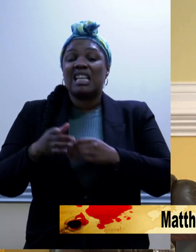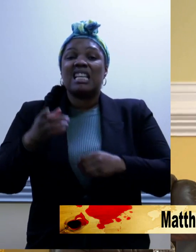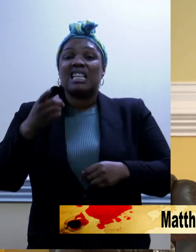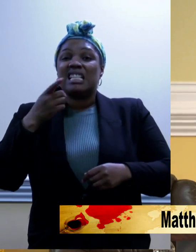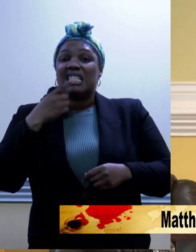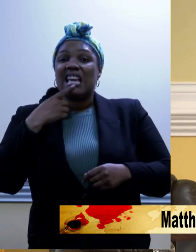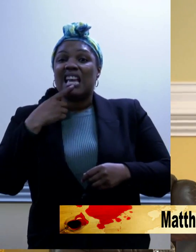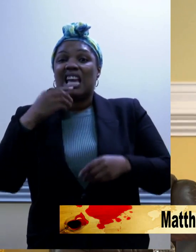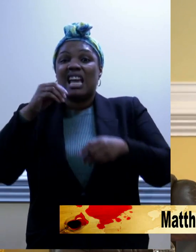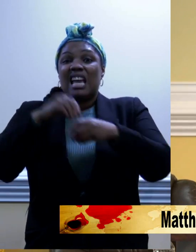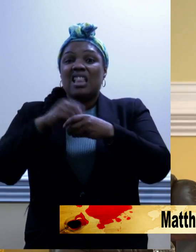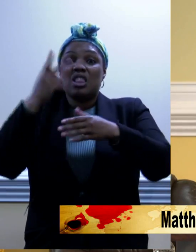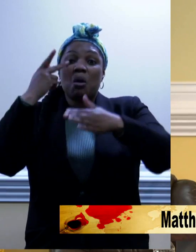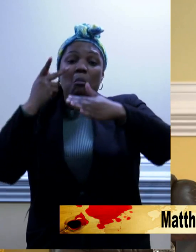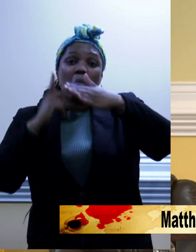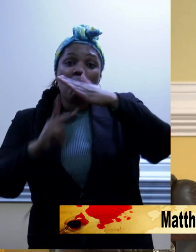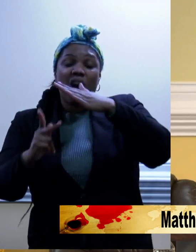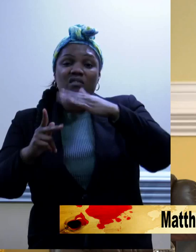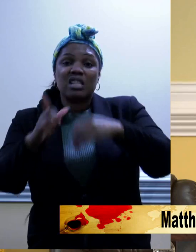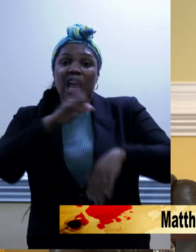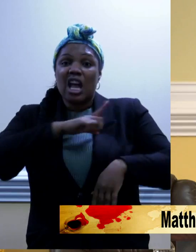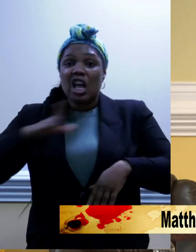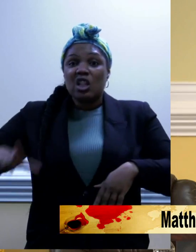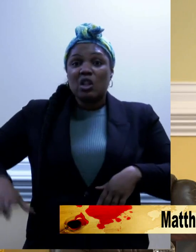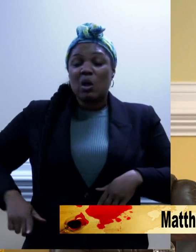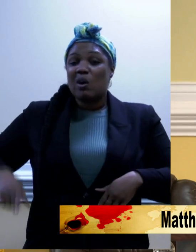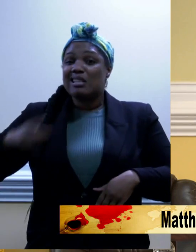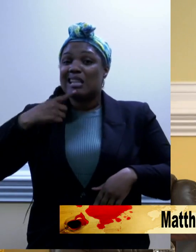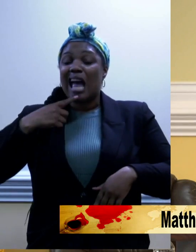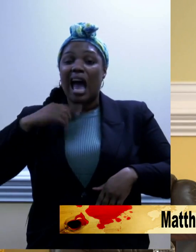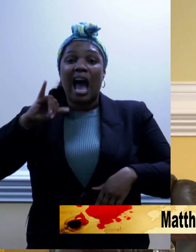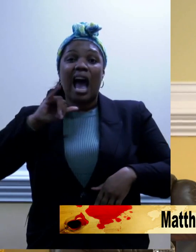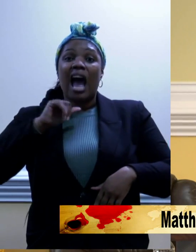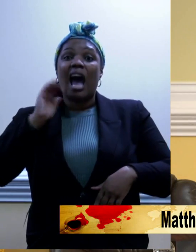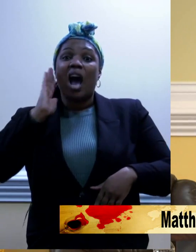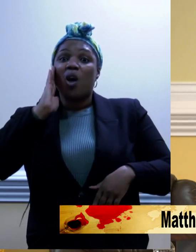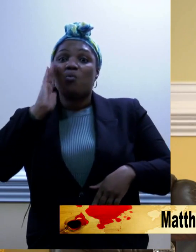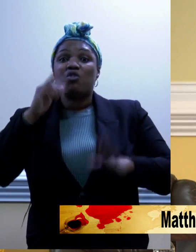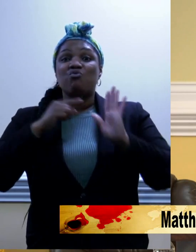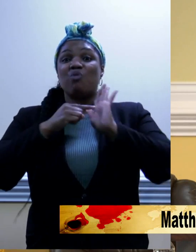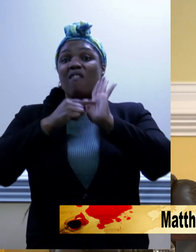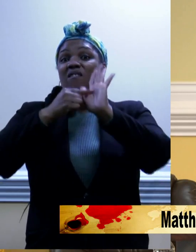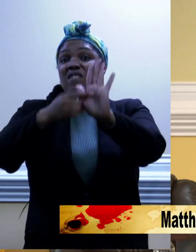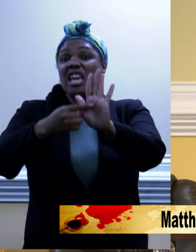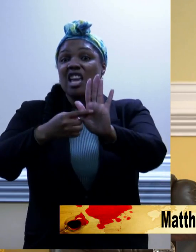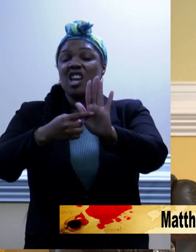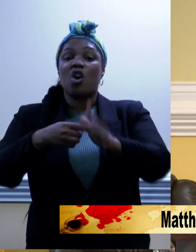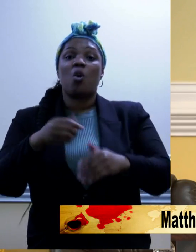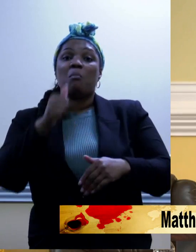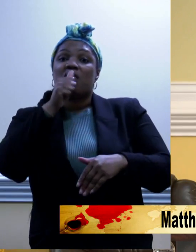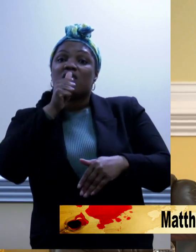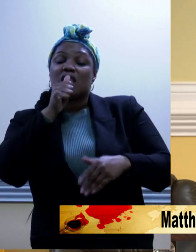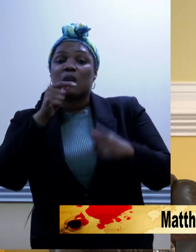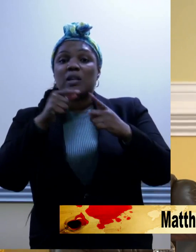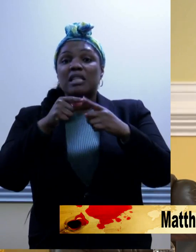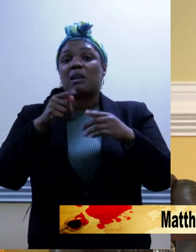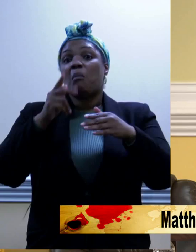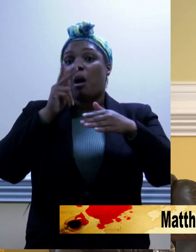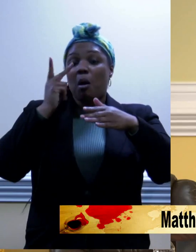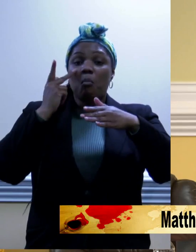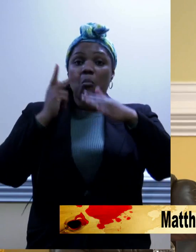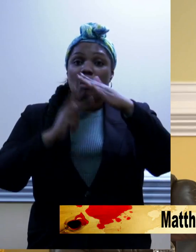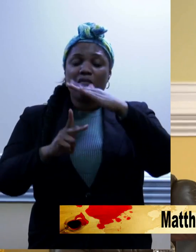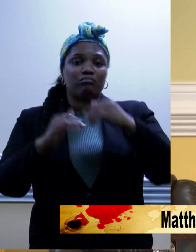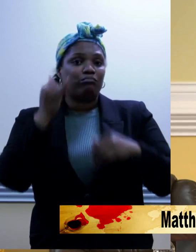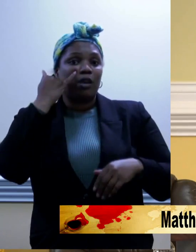by the prophets. And the Lord said, surely I would do nothing. But reveal my secrets to my prophets. So if you